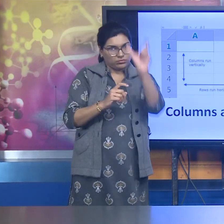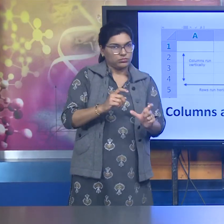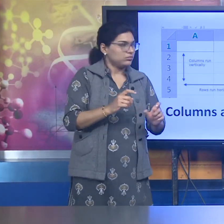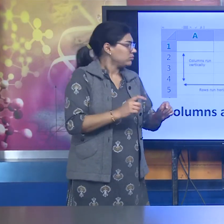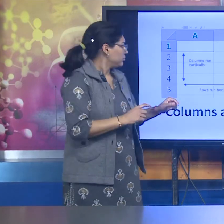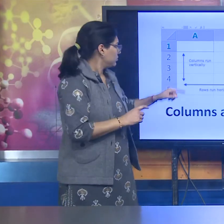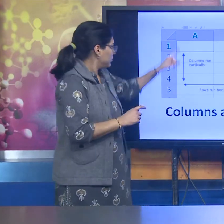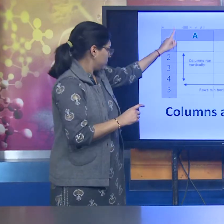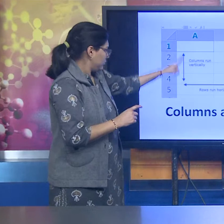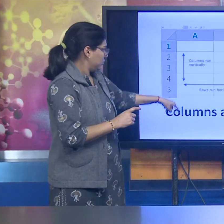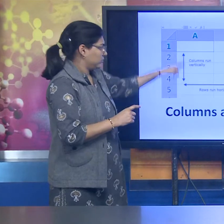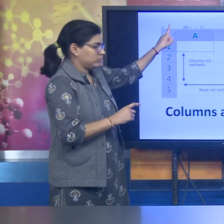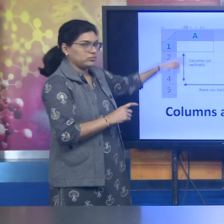Column